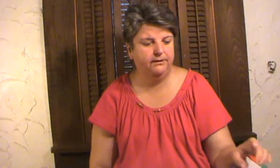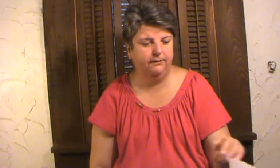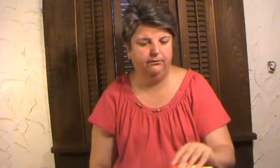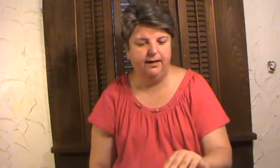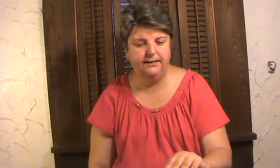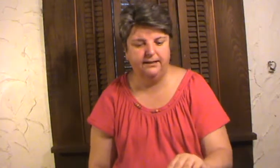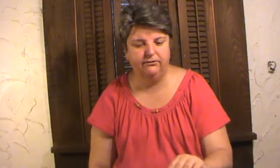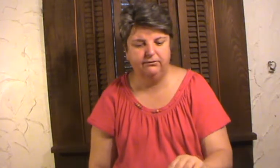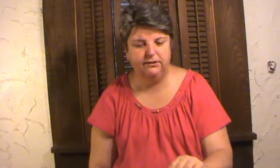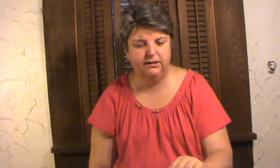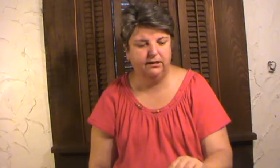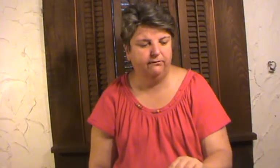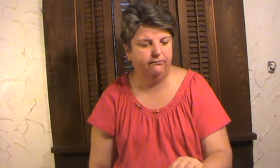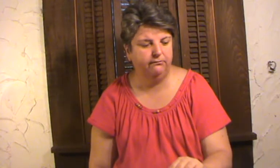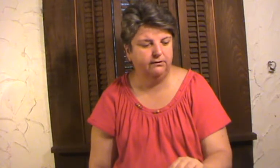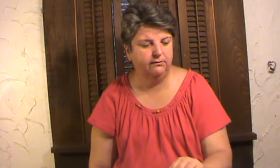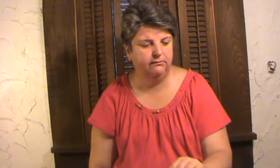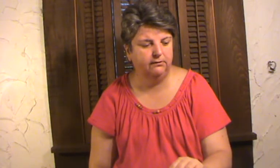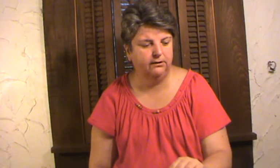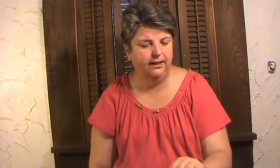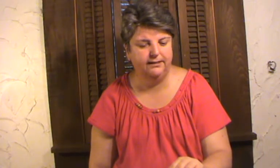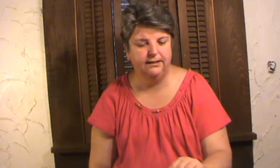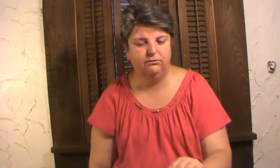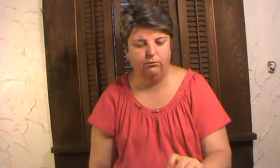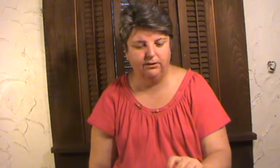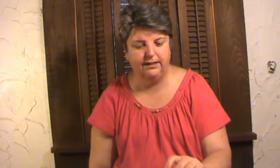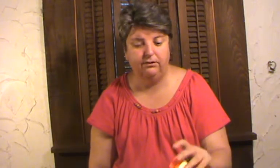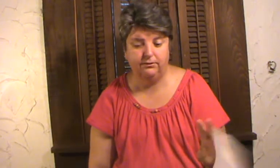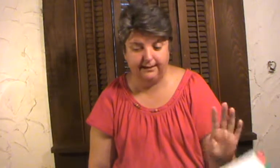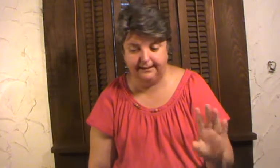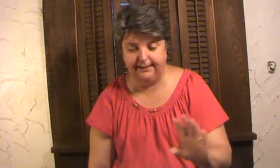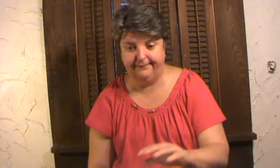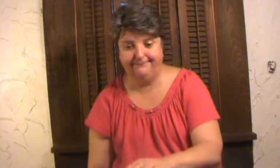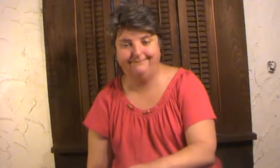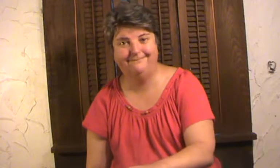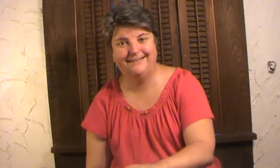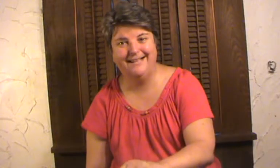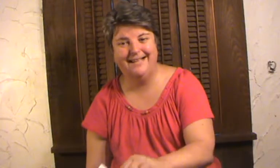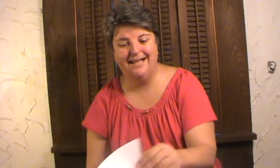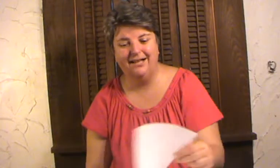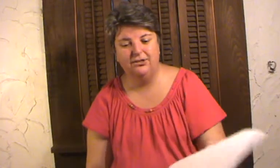summarizes lessons 14 through 16.